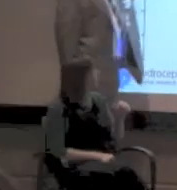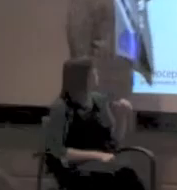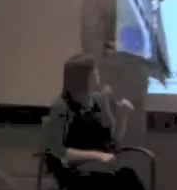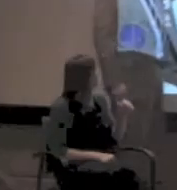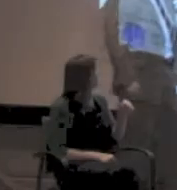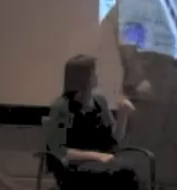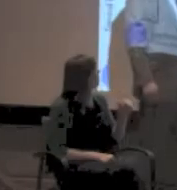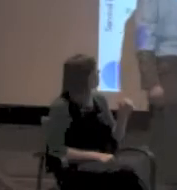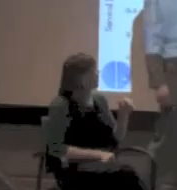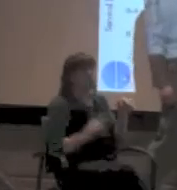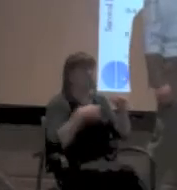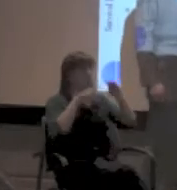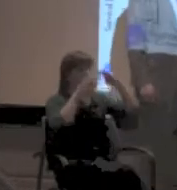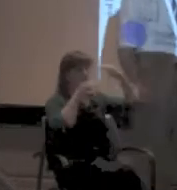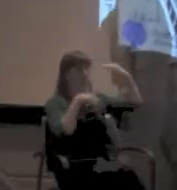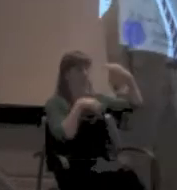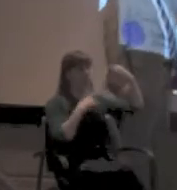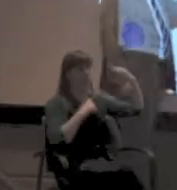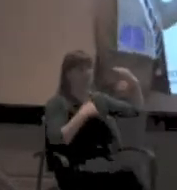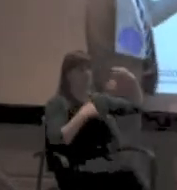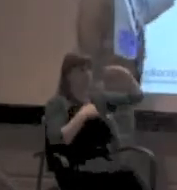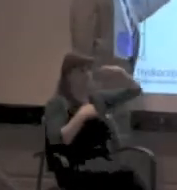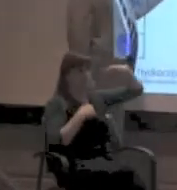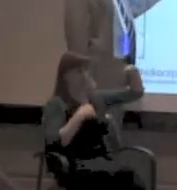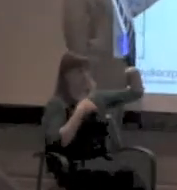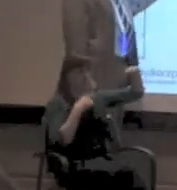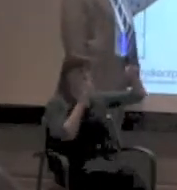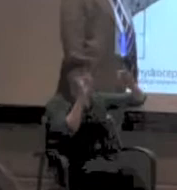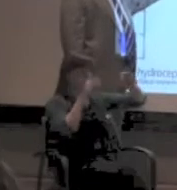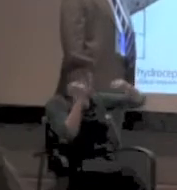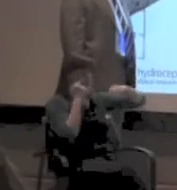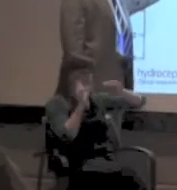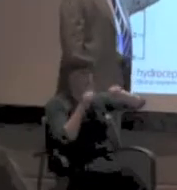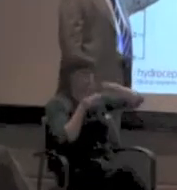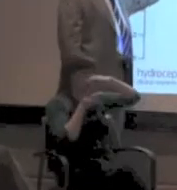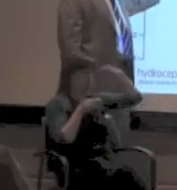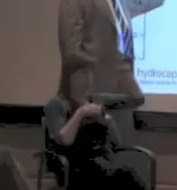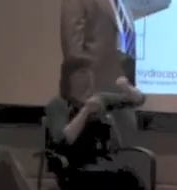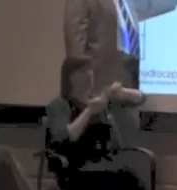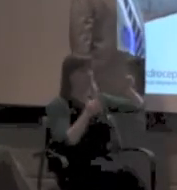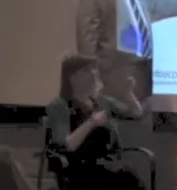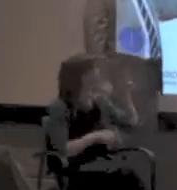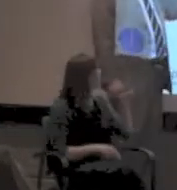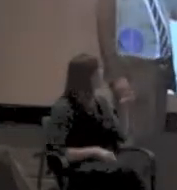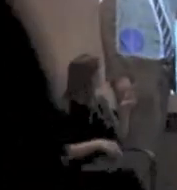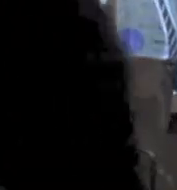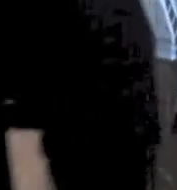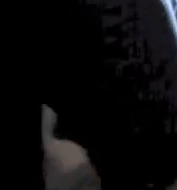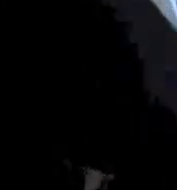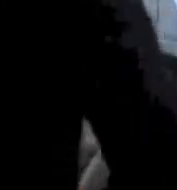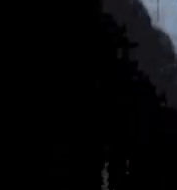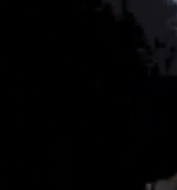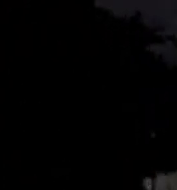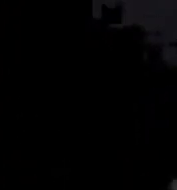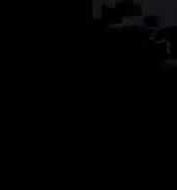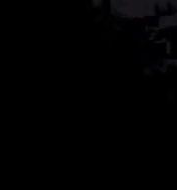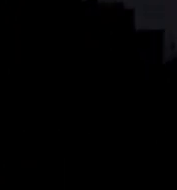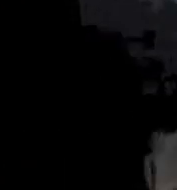shunt always lasts, this is shunt survival. But unfortunately, this green line is